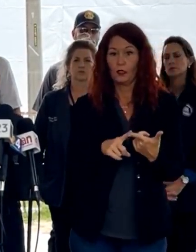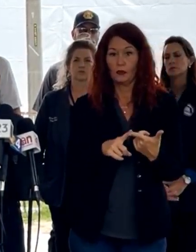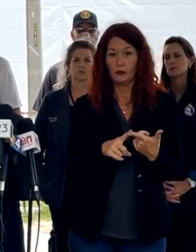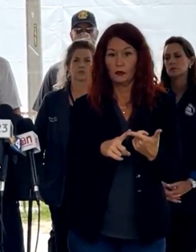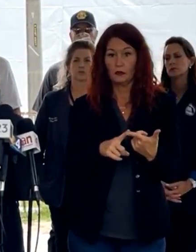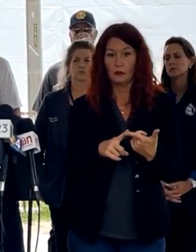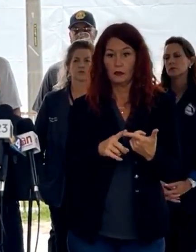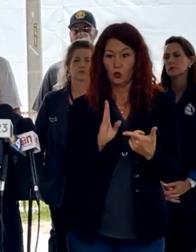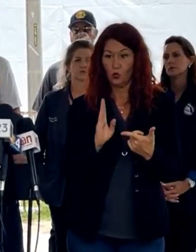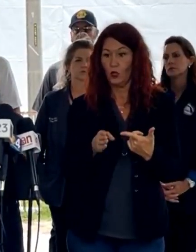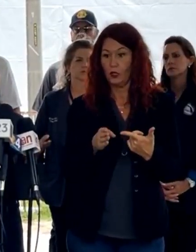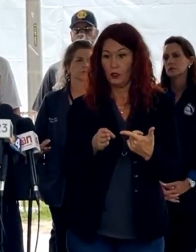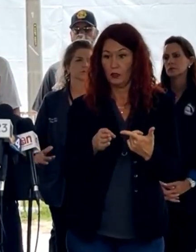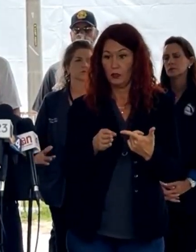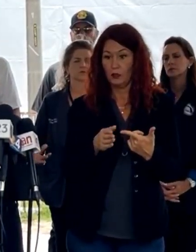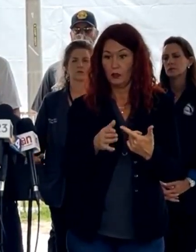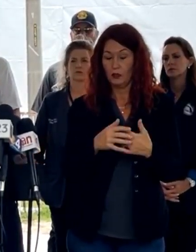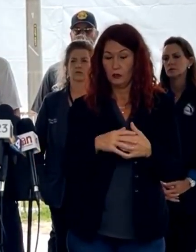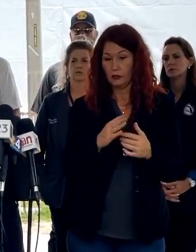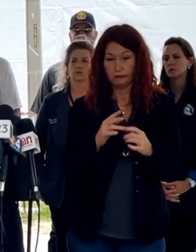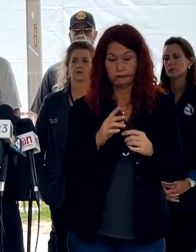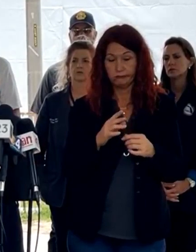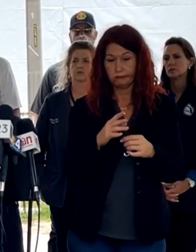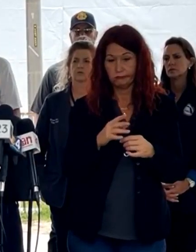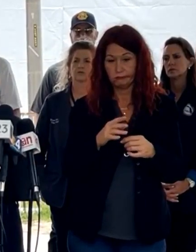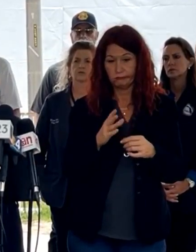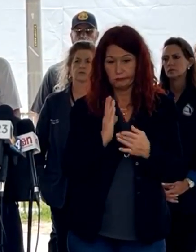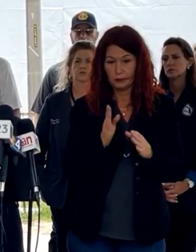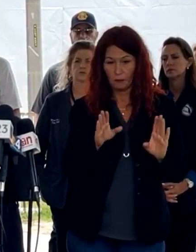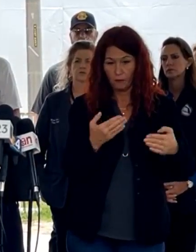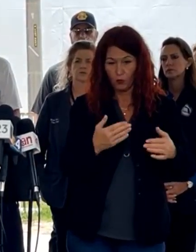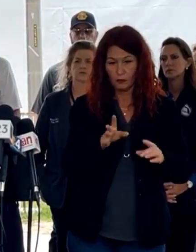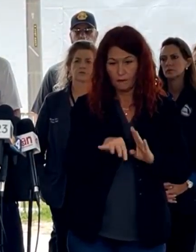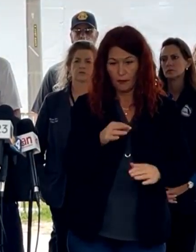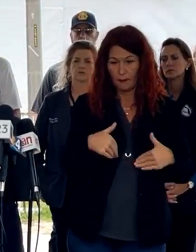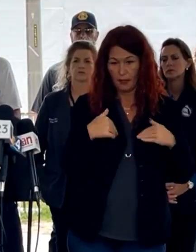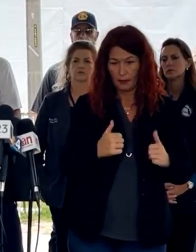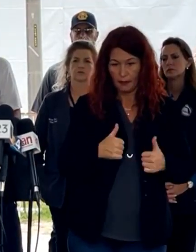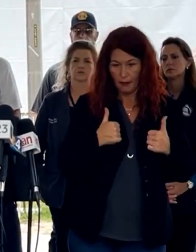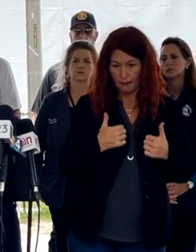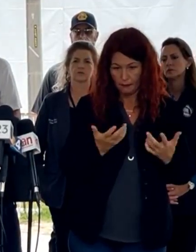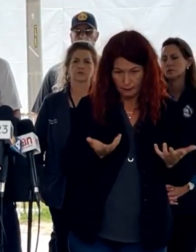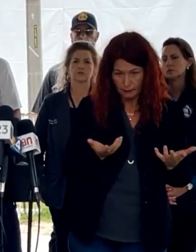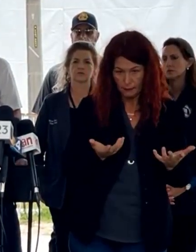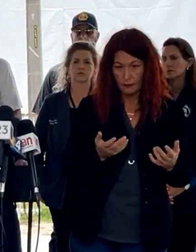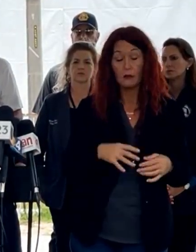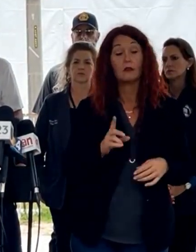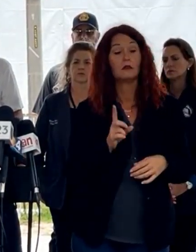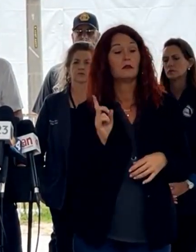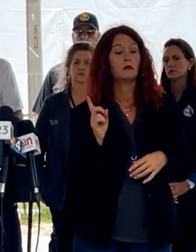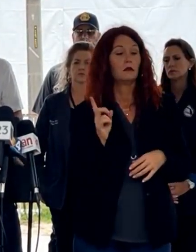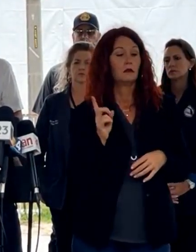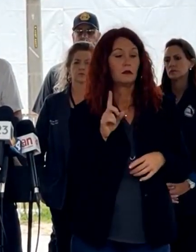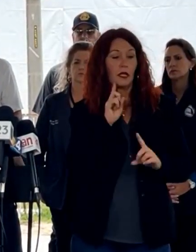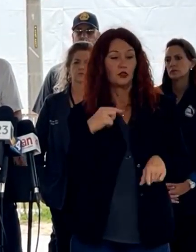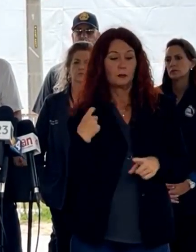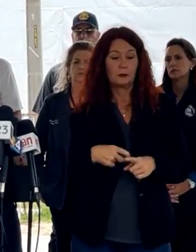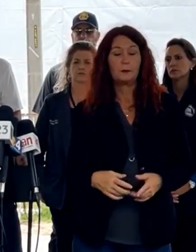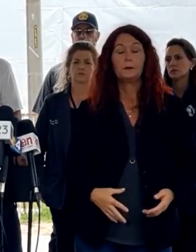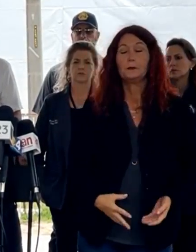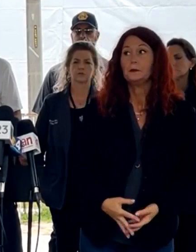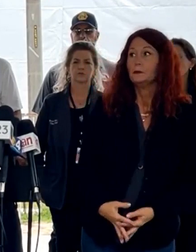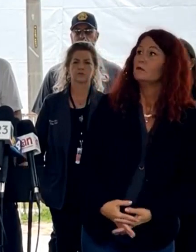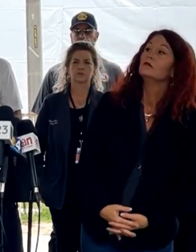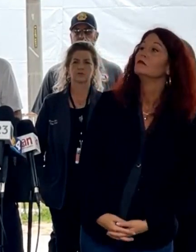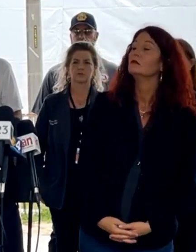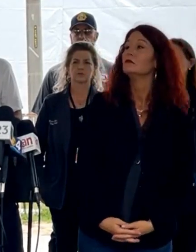of this operation? Bueno, como hemos explicado ya, este es un proceso bastante complejo, el cual requiere ser muy